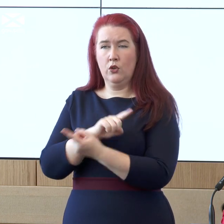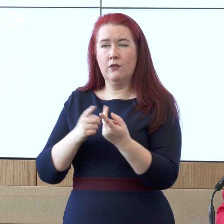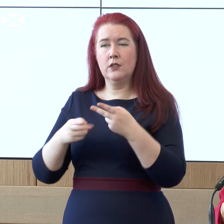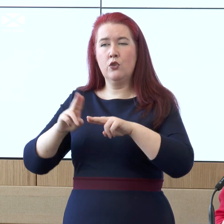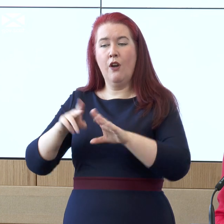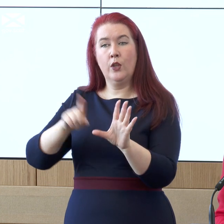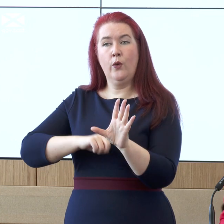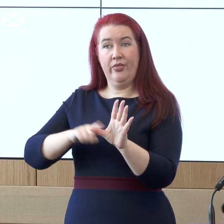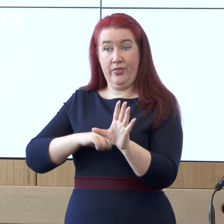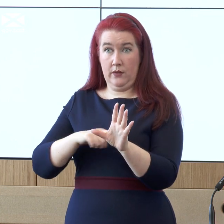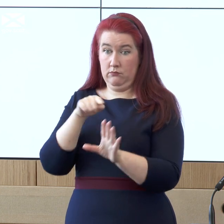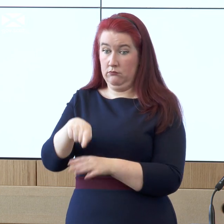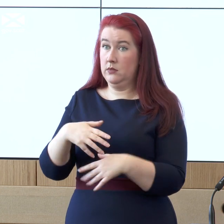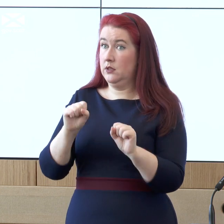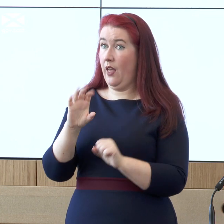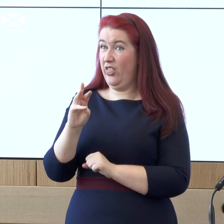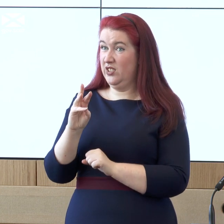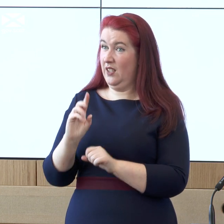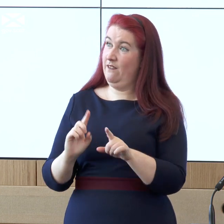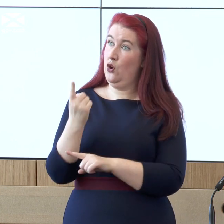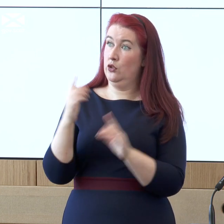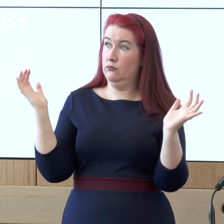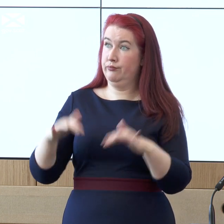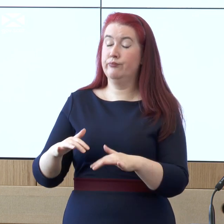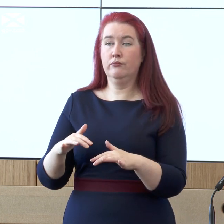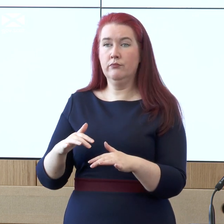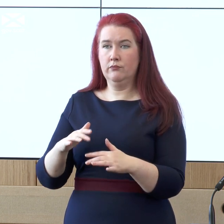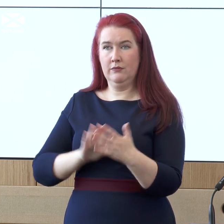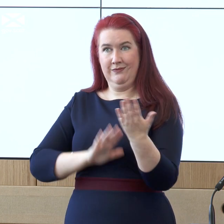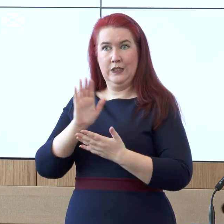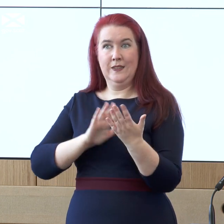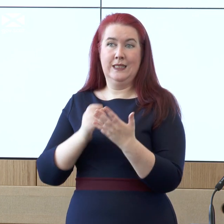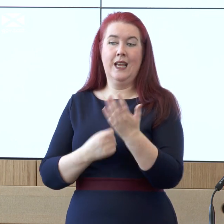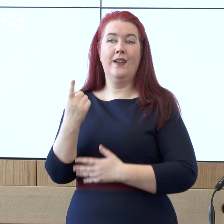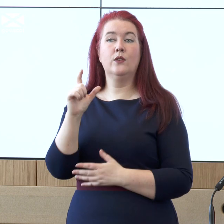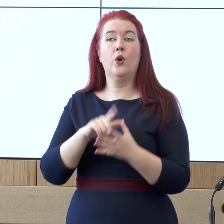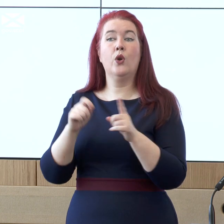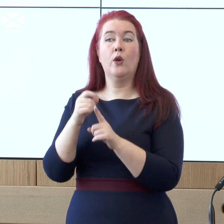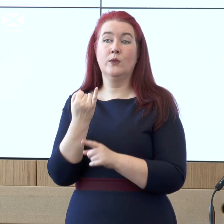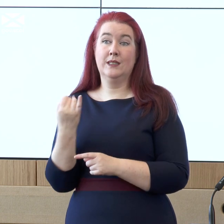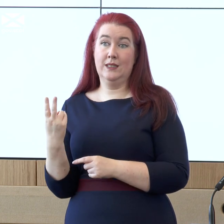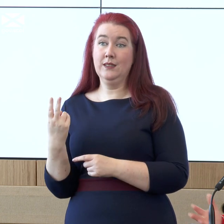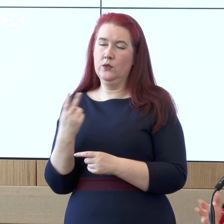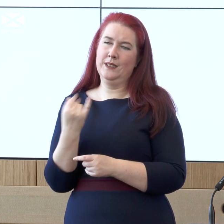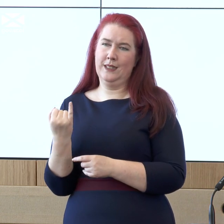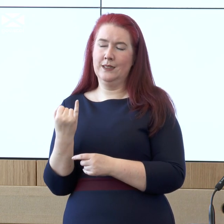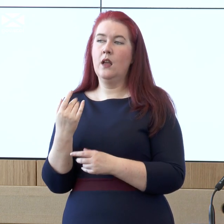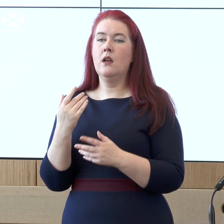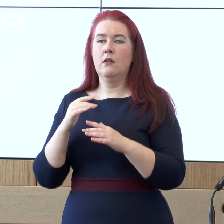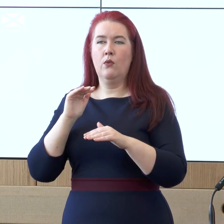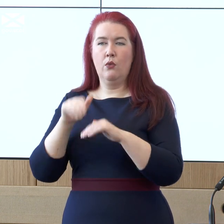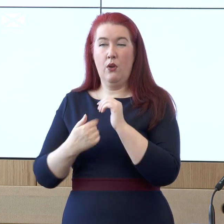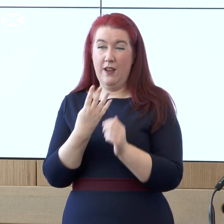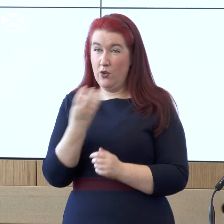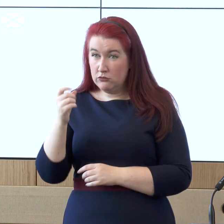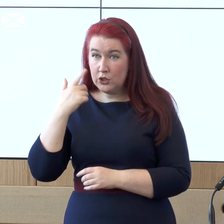first major in-person event of COP26. More than 400 young people from more than